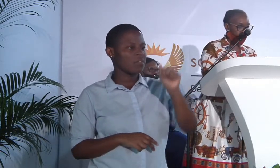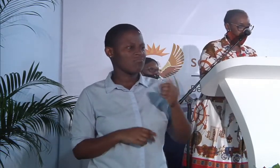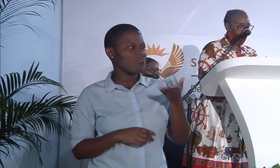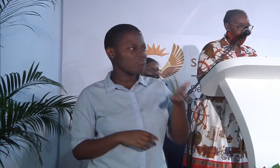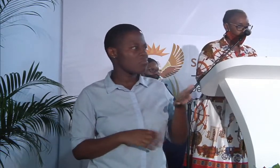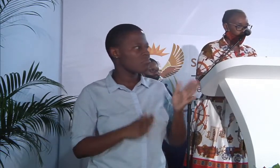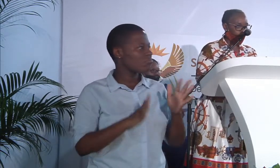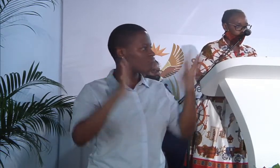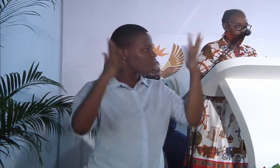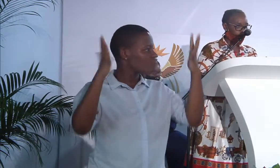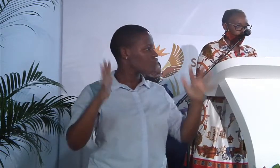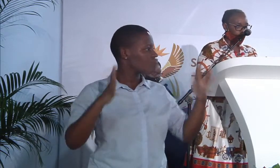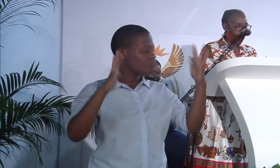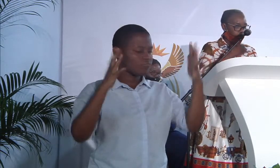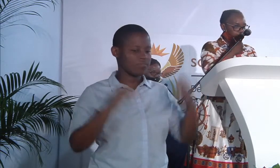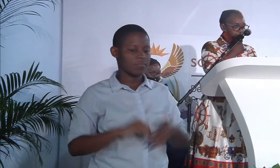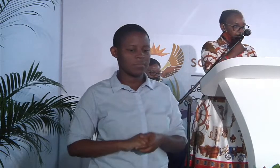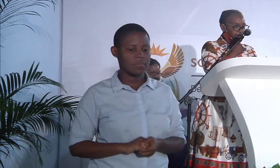Thank you.